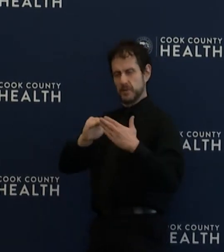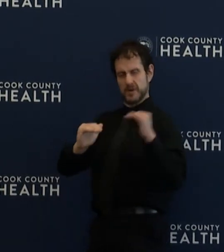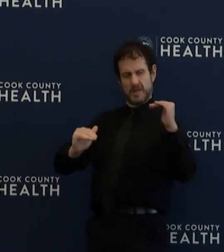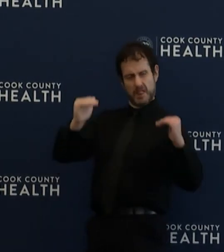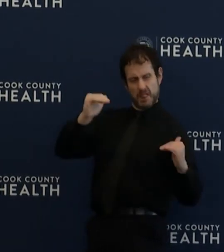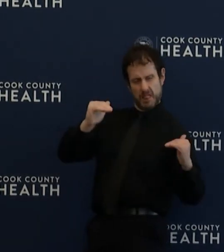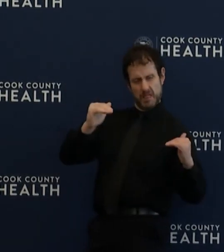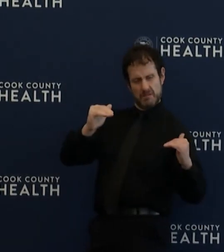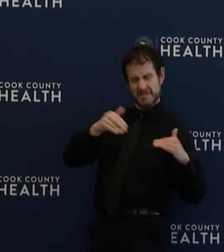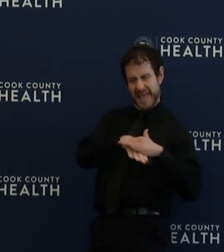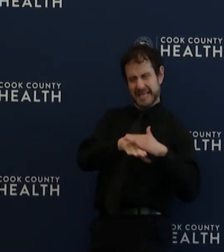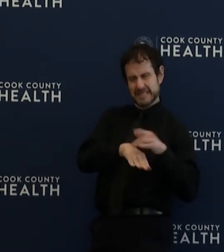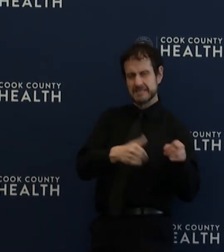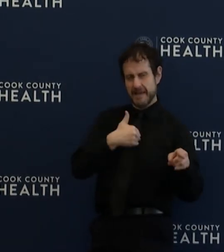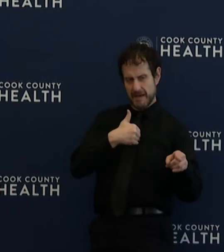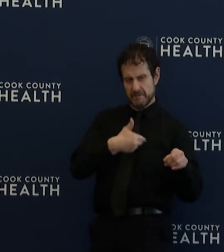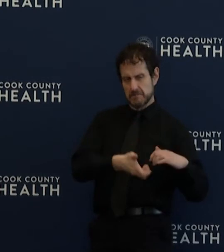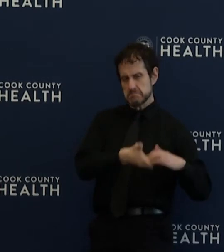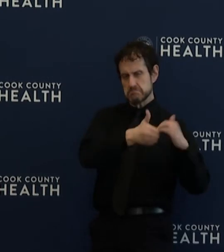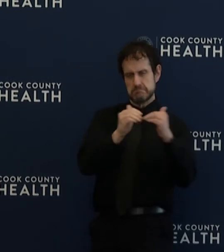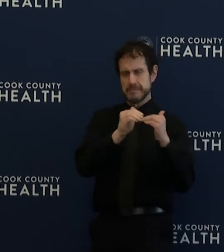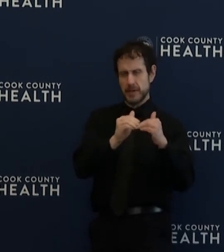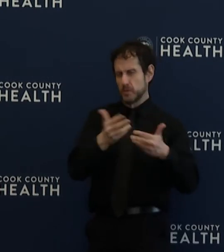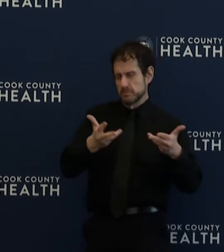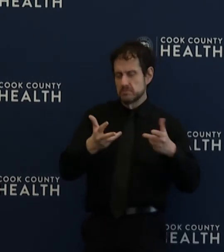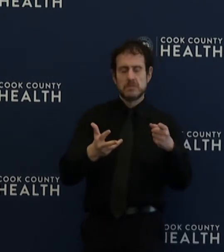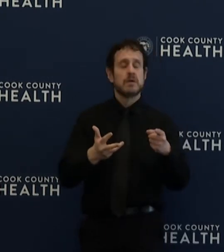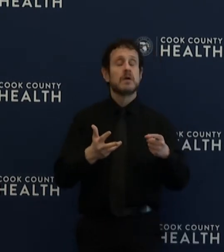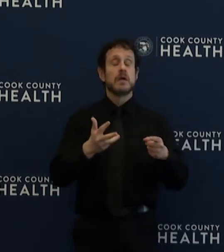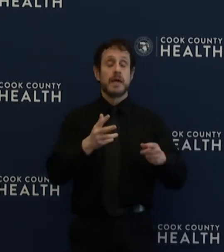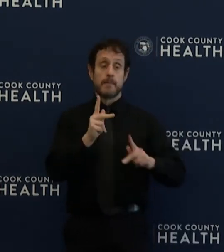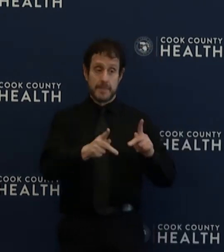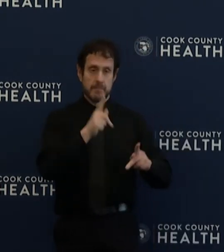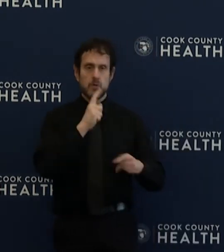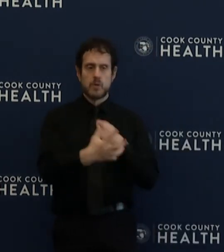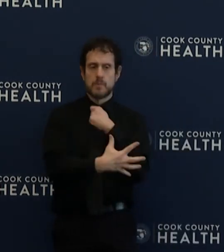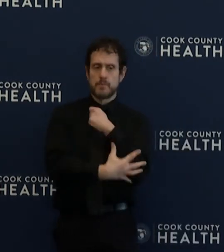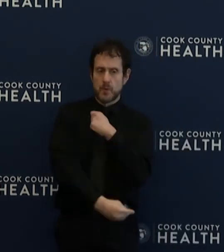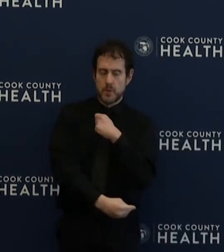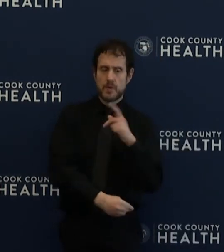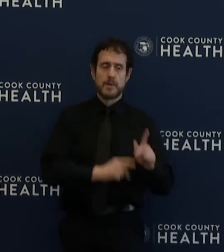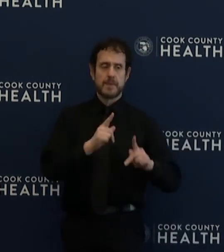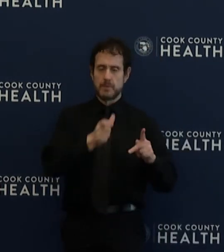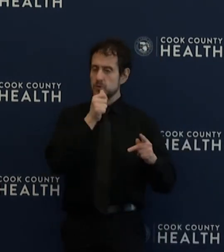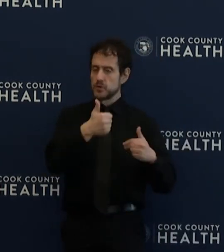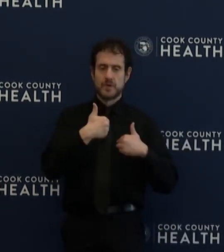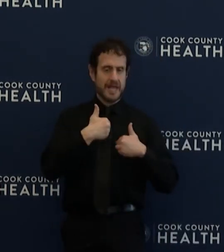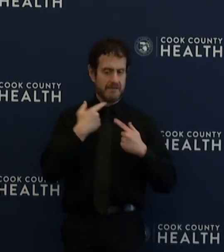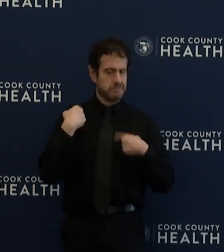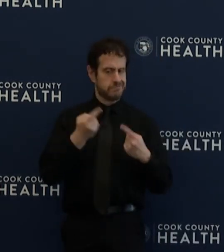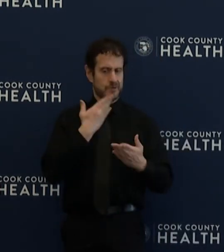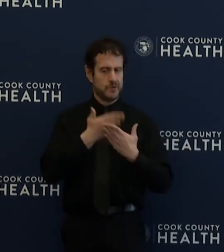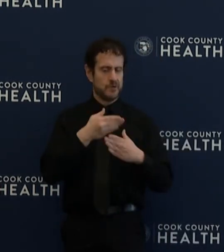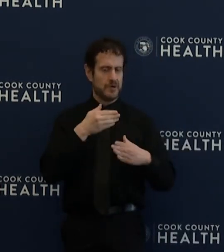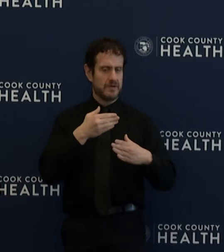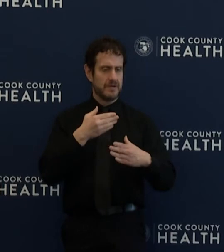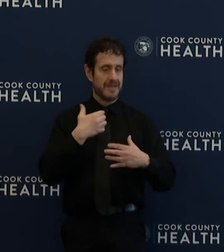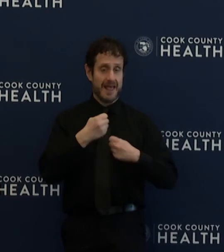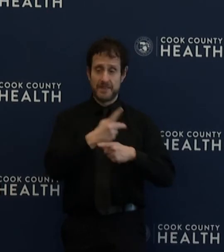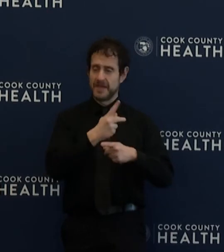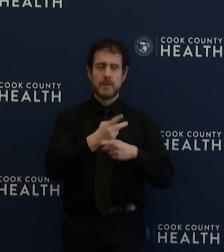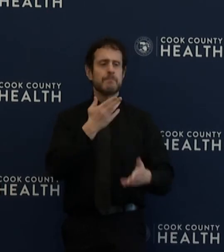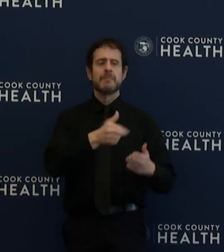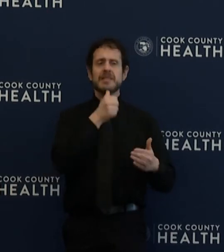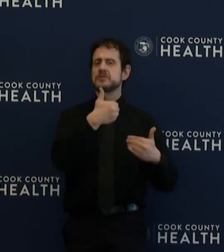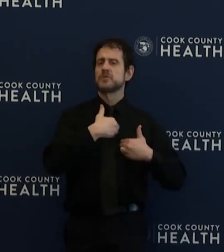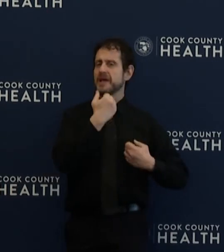a large portion of our population at the bottom end of the economic ladder does not have access to a vehicle, and how